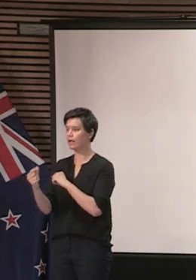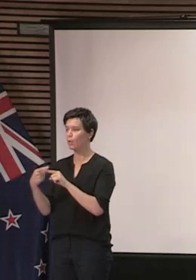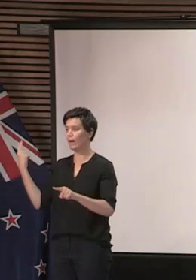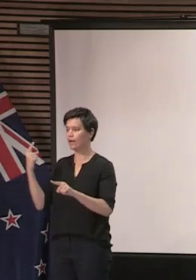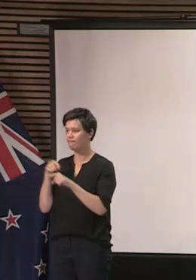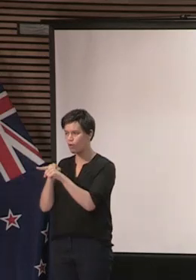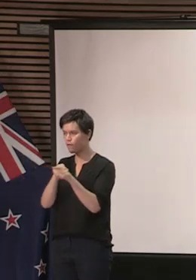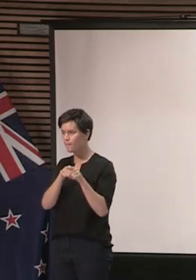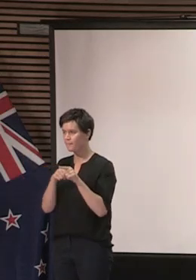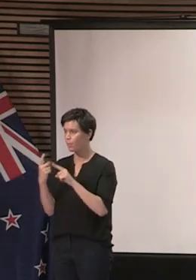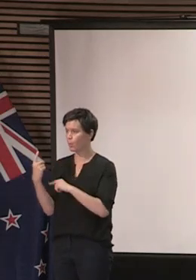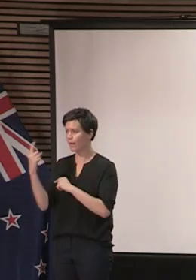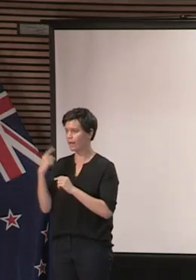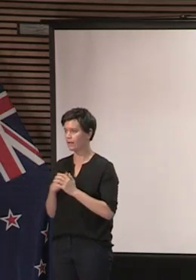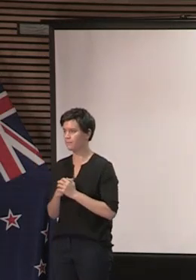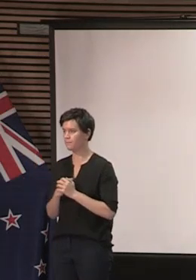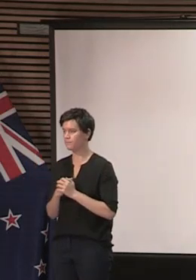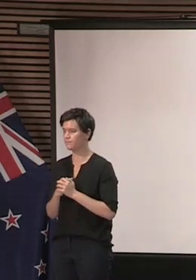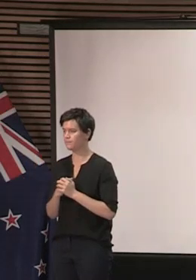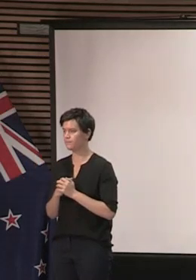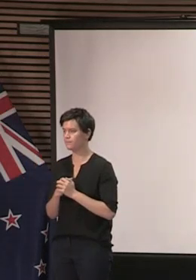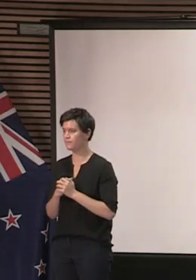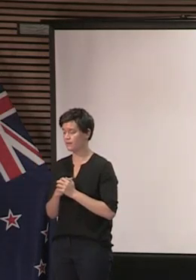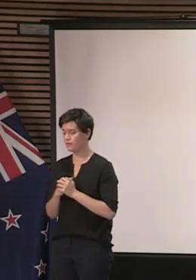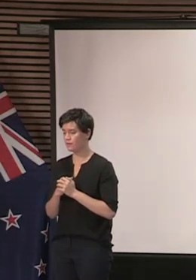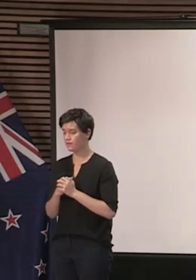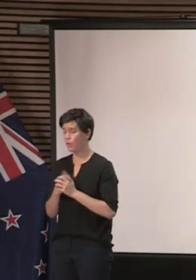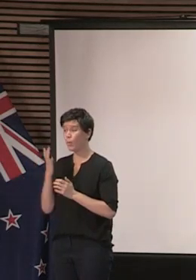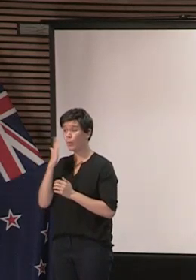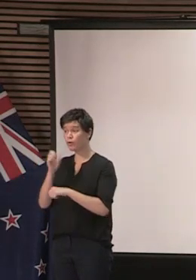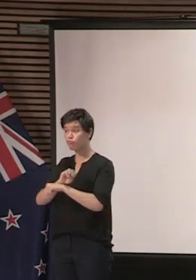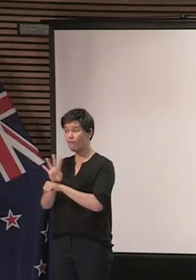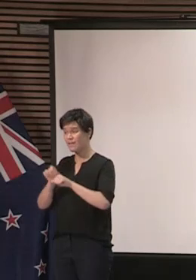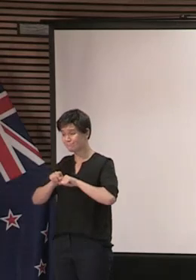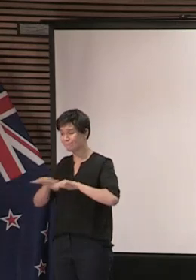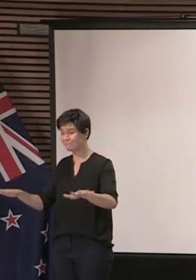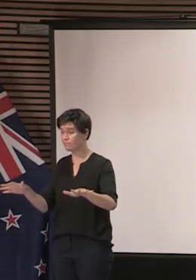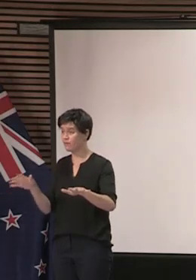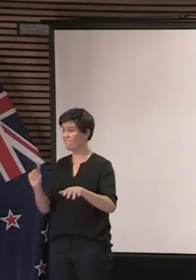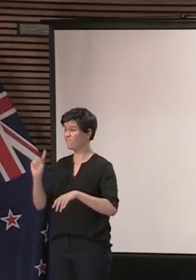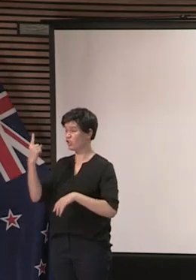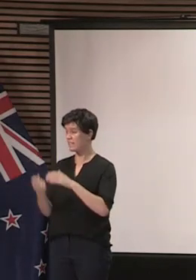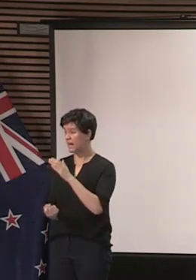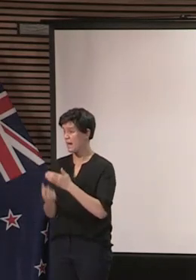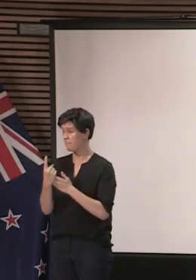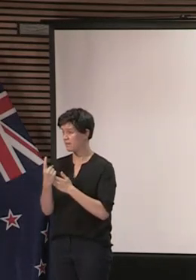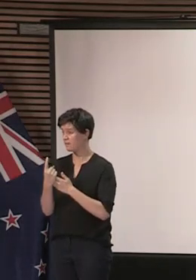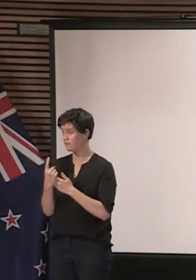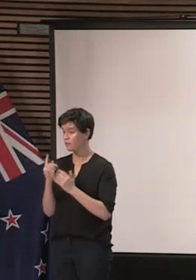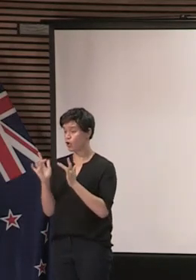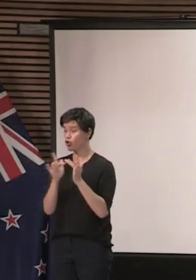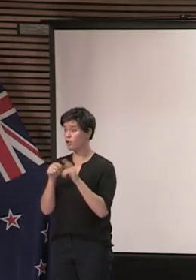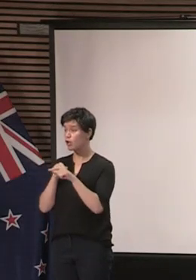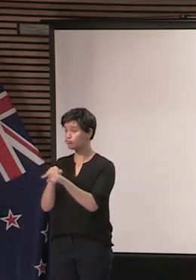that the system we came into the COVID-19 pandemic with was one based around our public health units, very much local capability